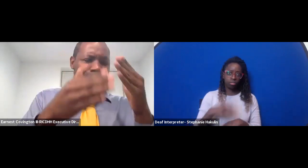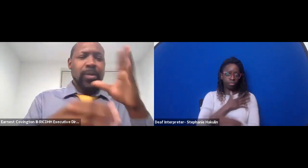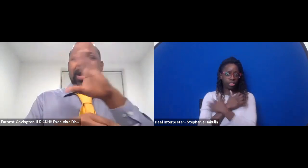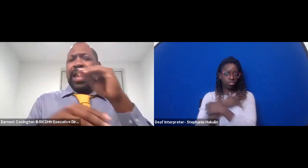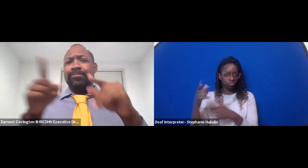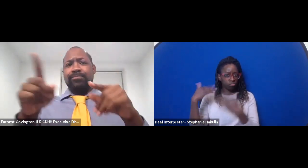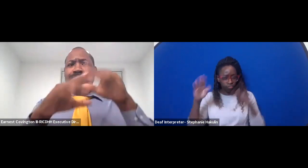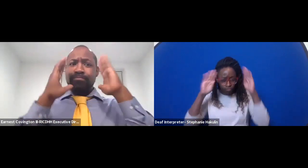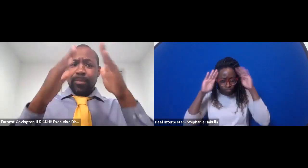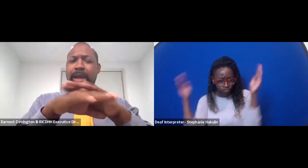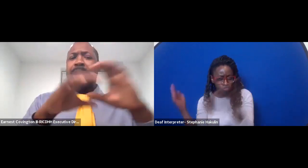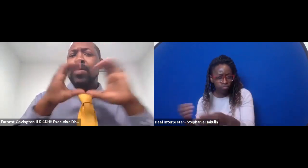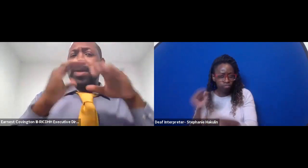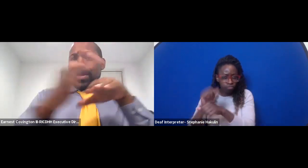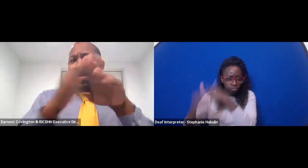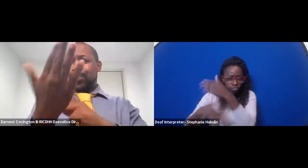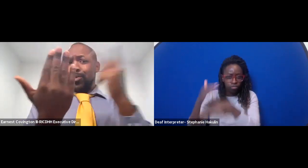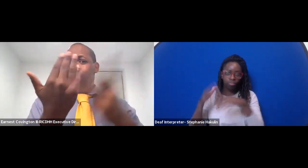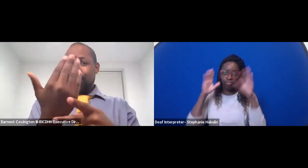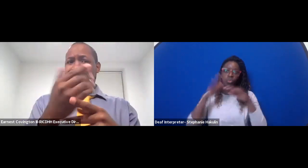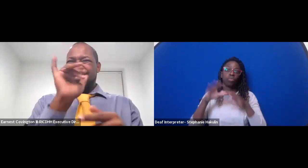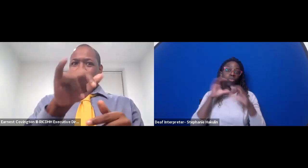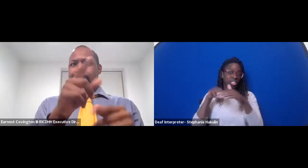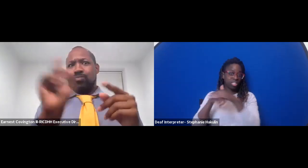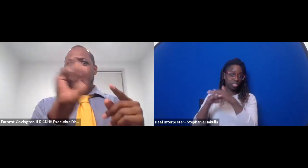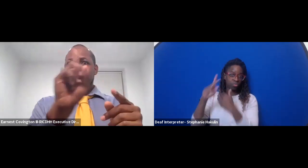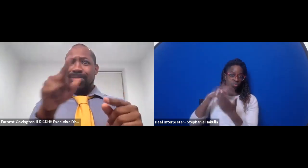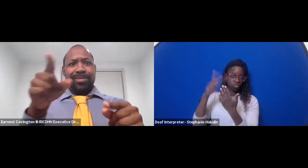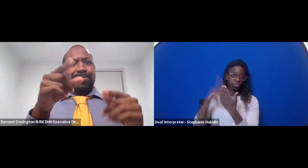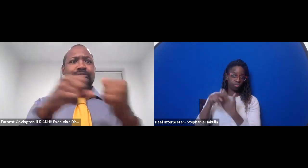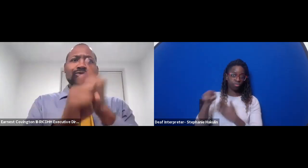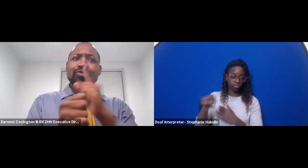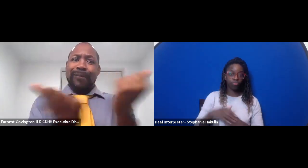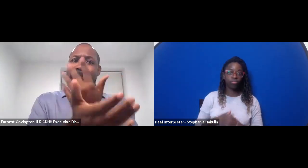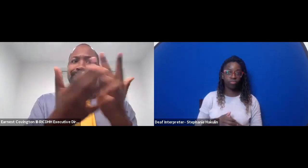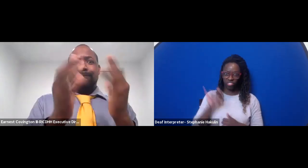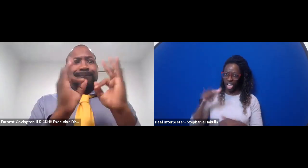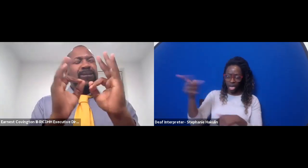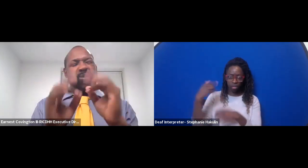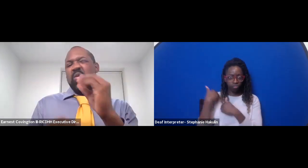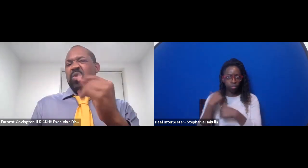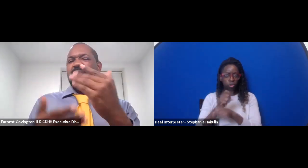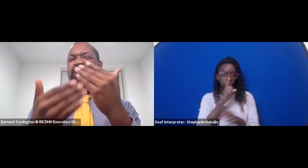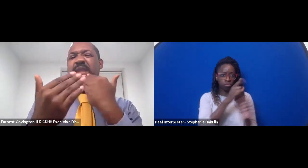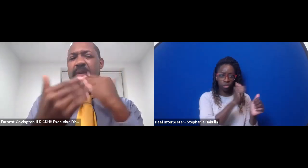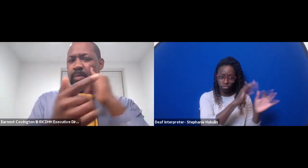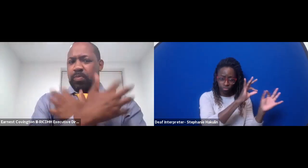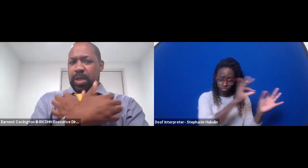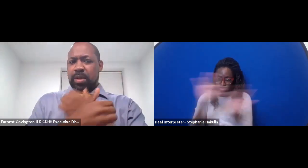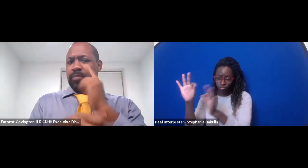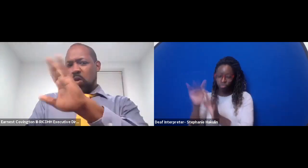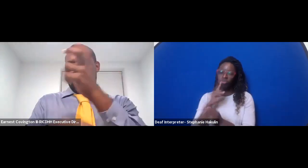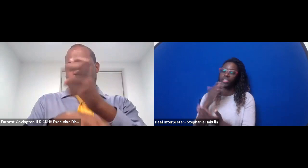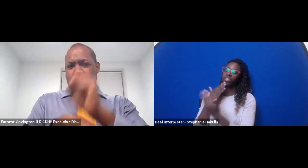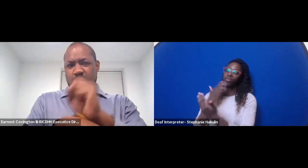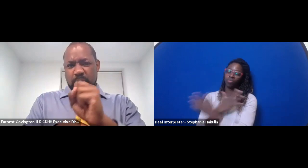issue for months, of course, now. And that's what Mike Baer has been working on with the Communication Access Program.